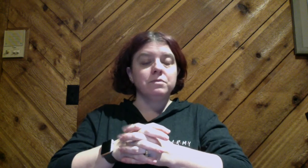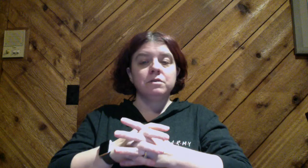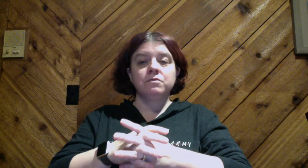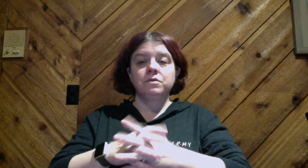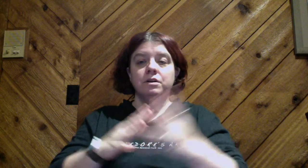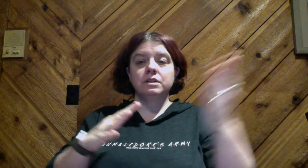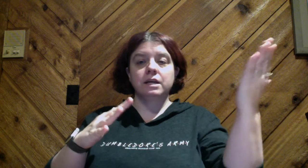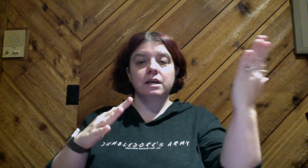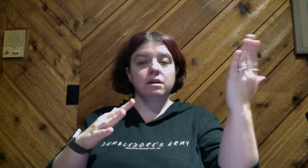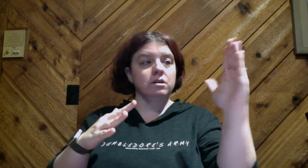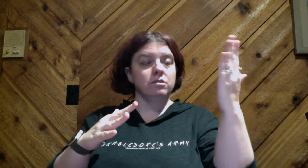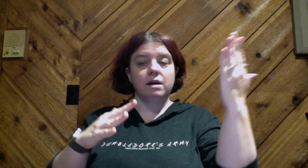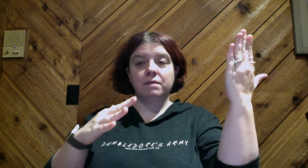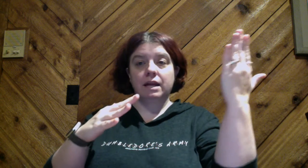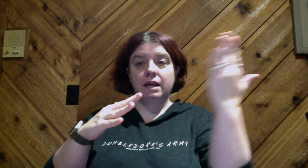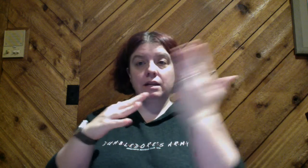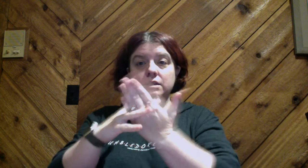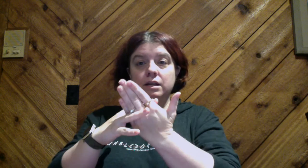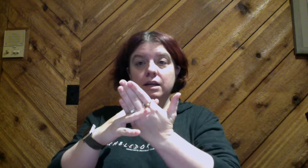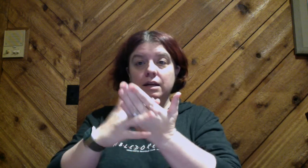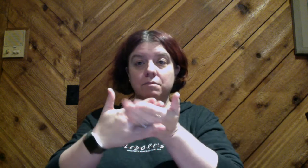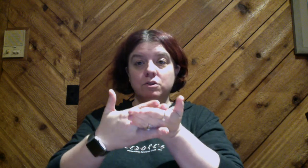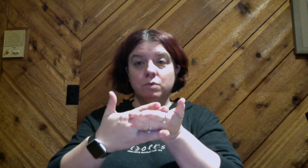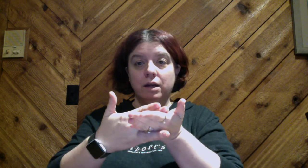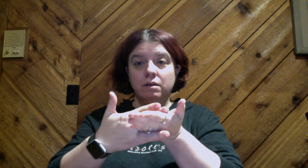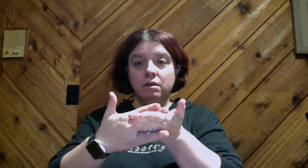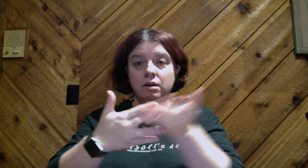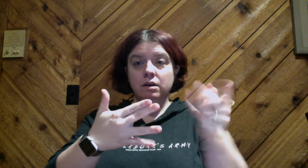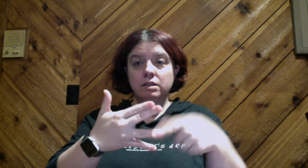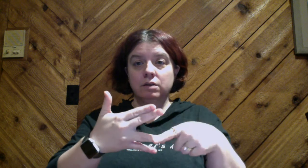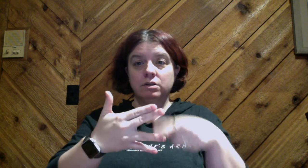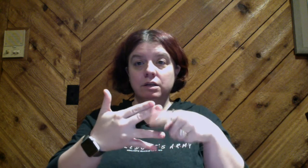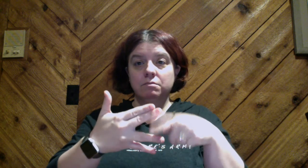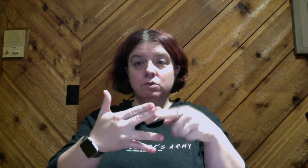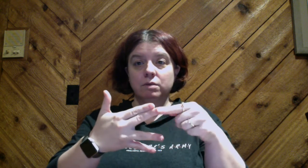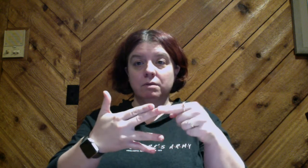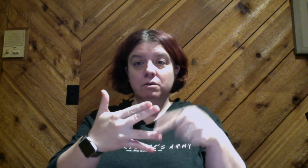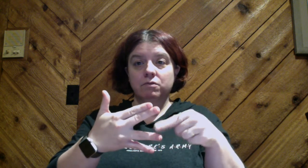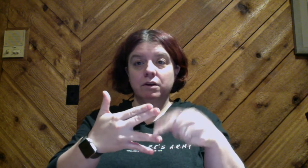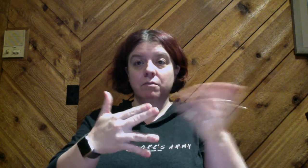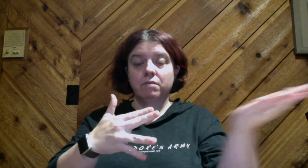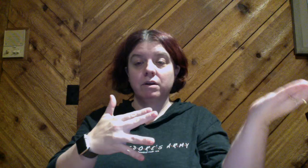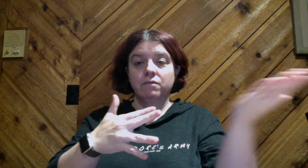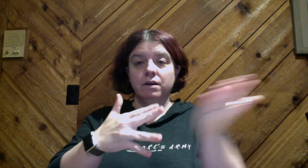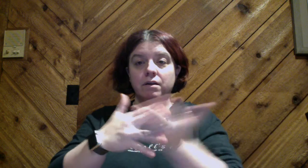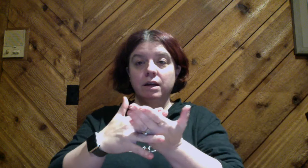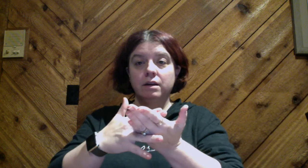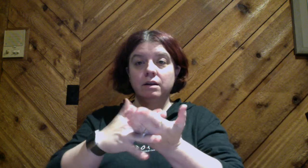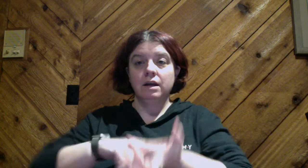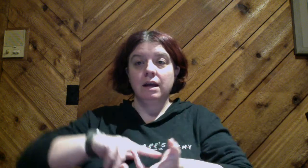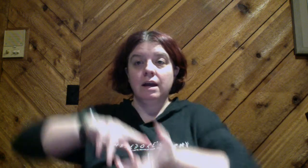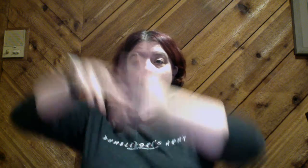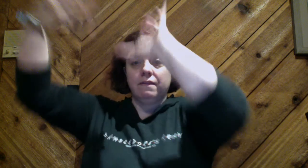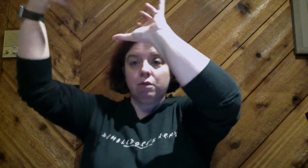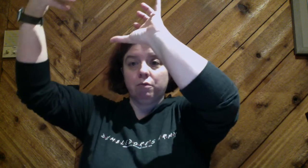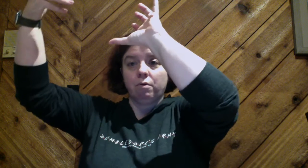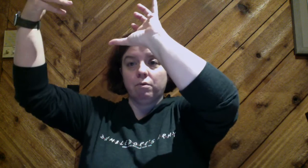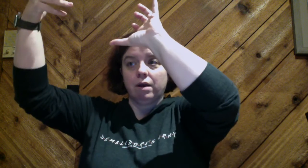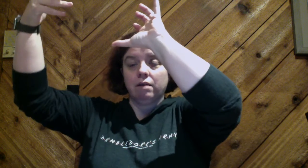Disruptive. You're going to take your dominant hand, and it's going to hit between, see here it's hitting between my middle finger and my ring finger, hit, and then throw it away. Throw